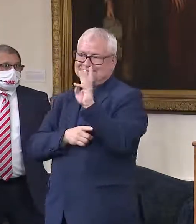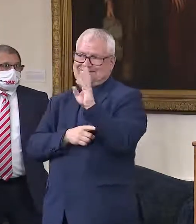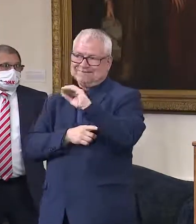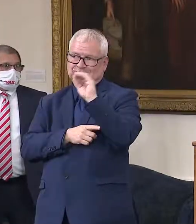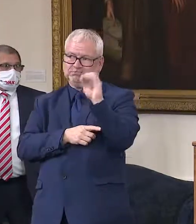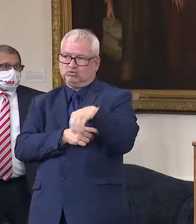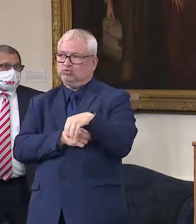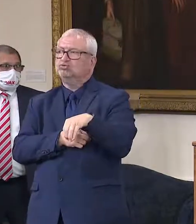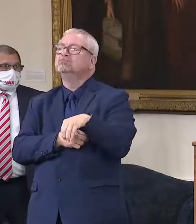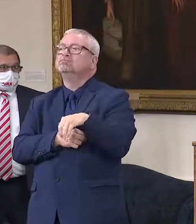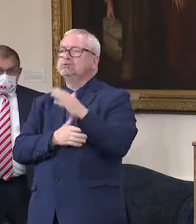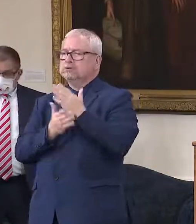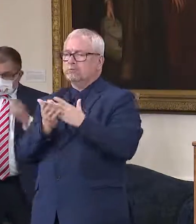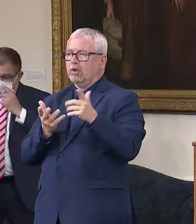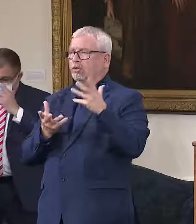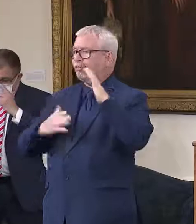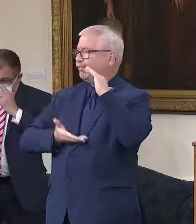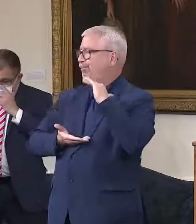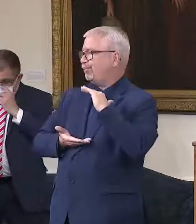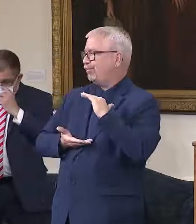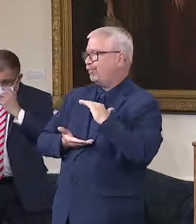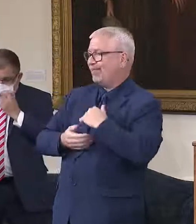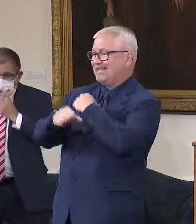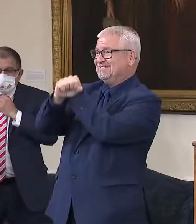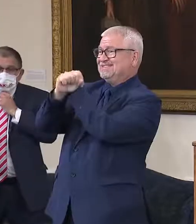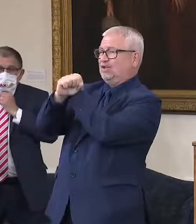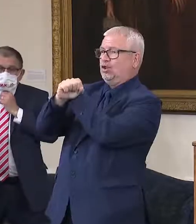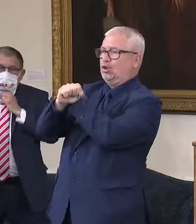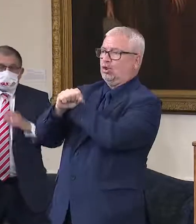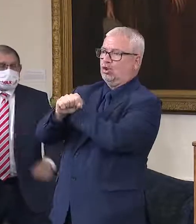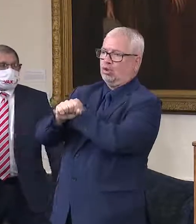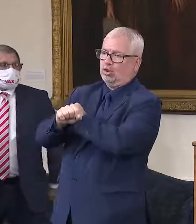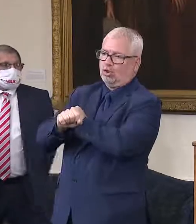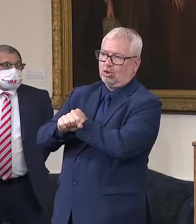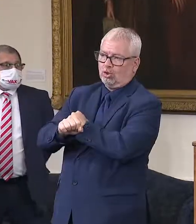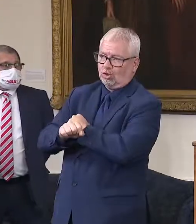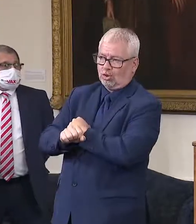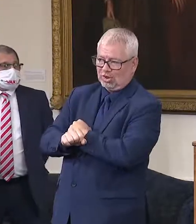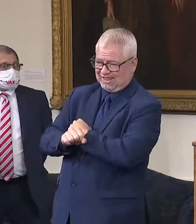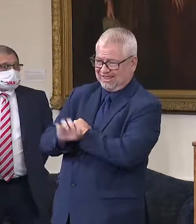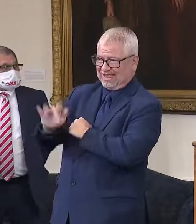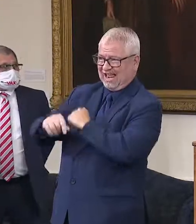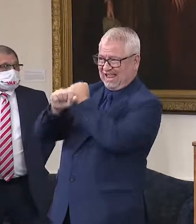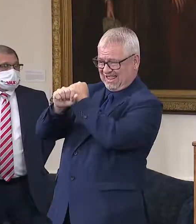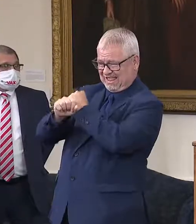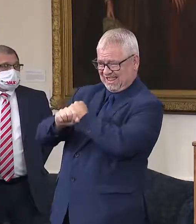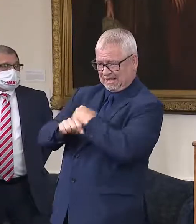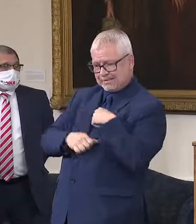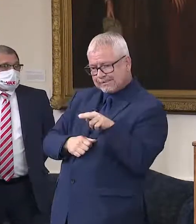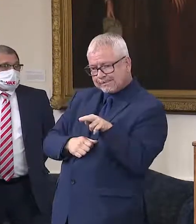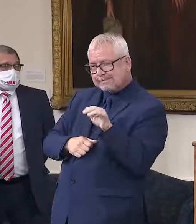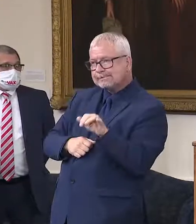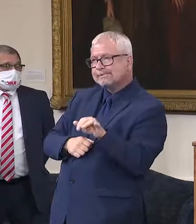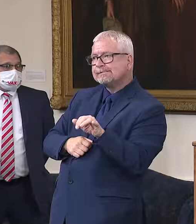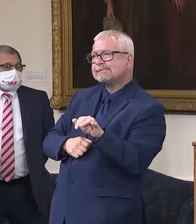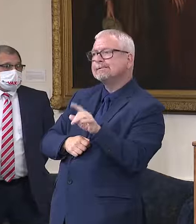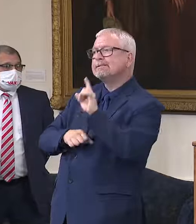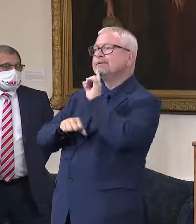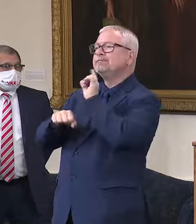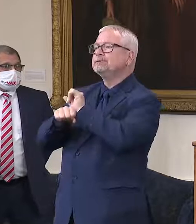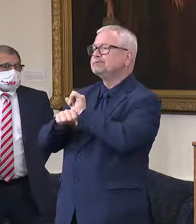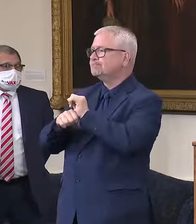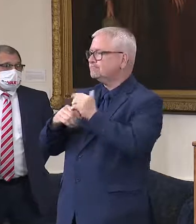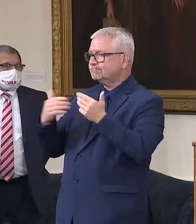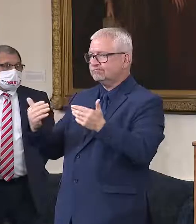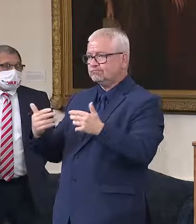form of waning or weakened immunity. And it showed that as many as 1 in 3